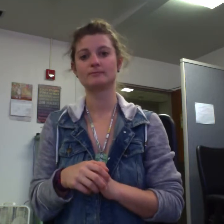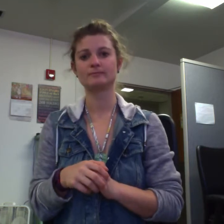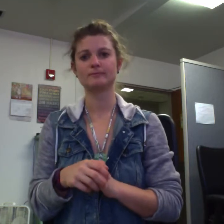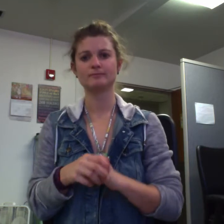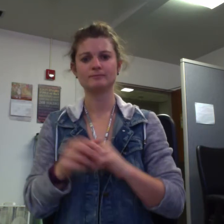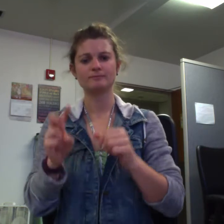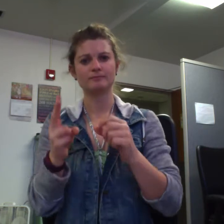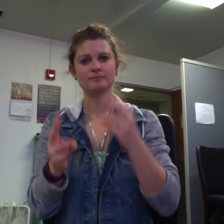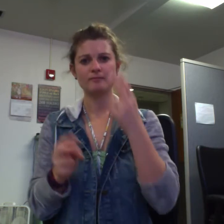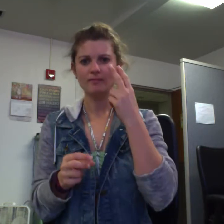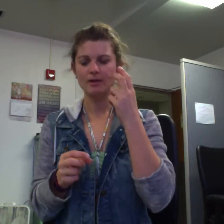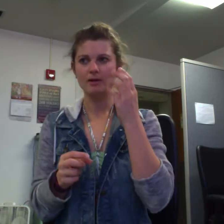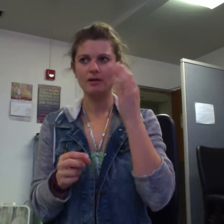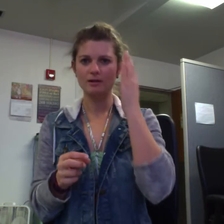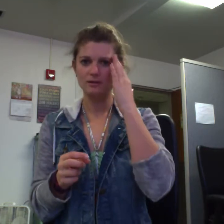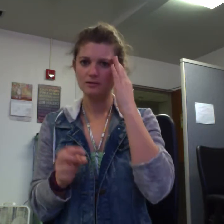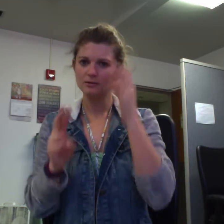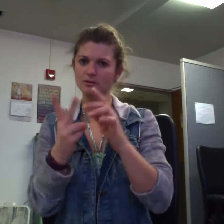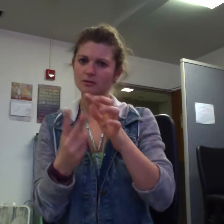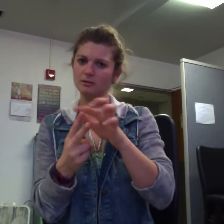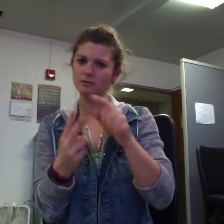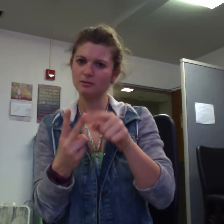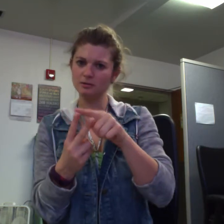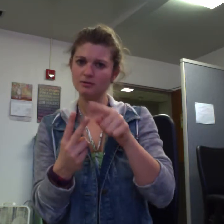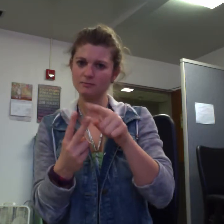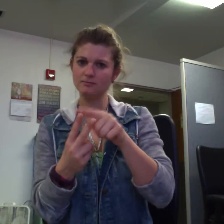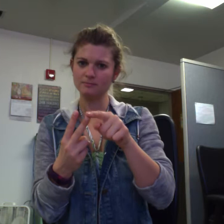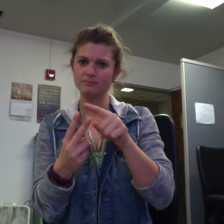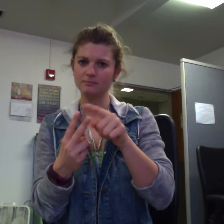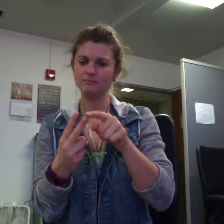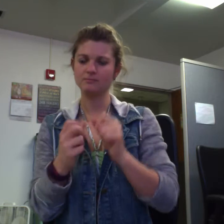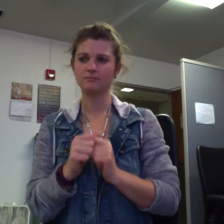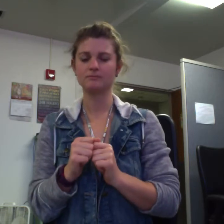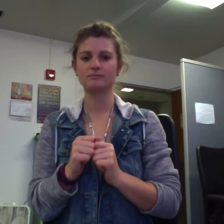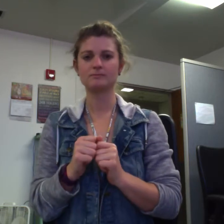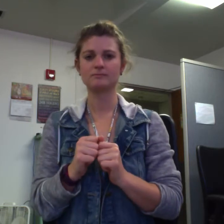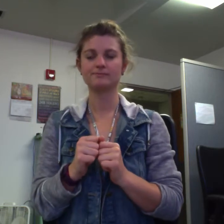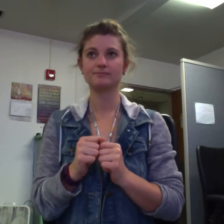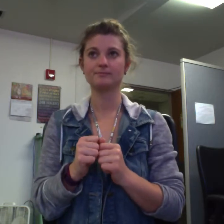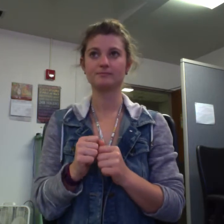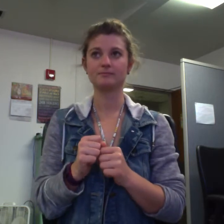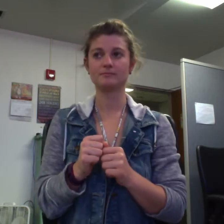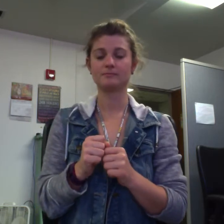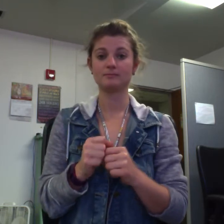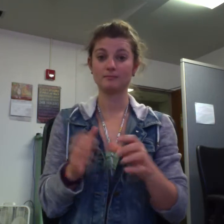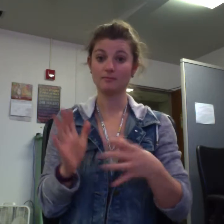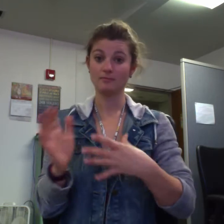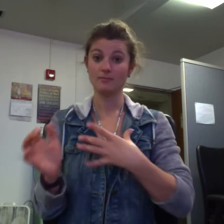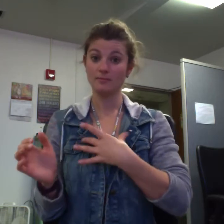specific examples that fit the sentence we are working with, which are like